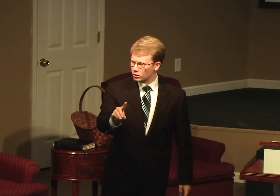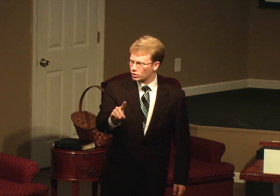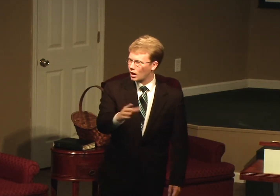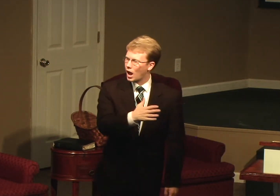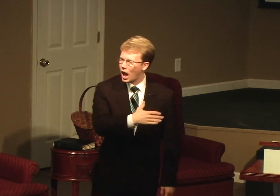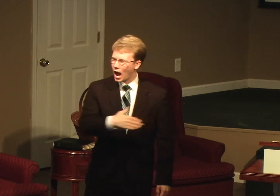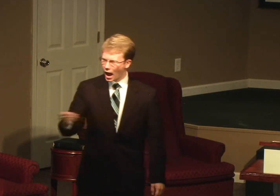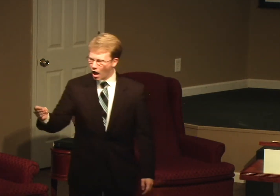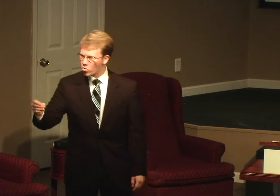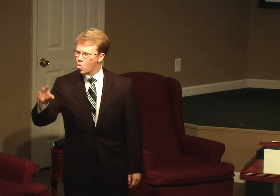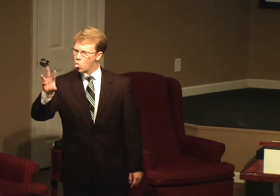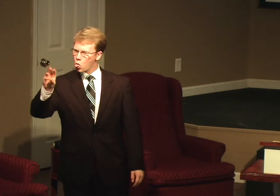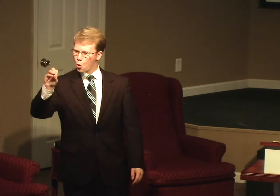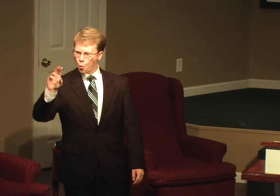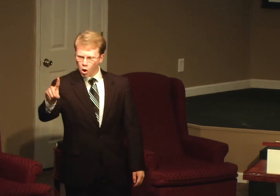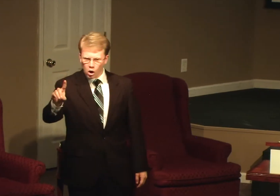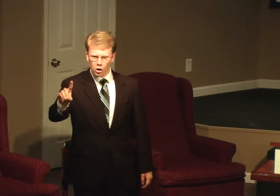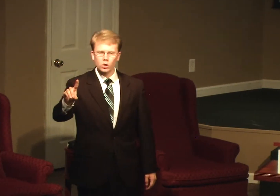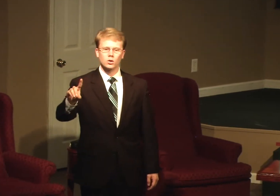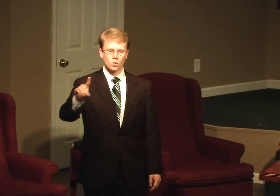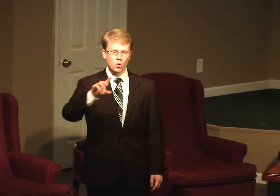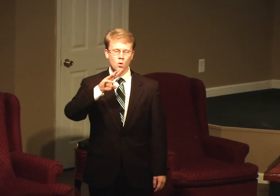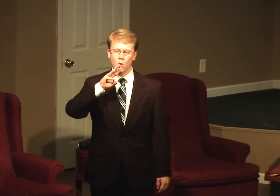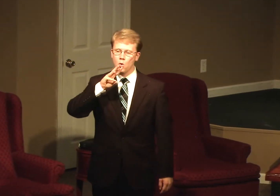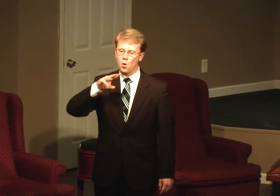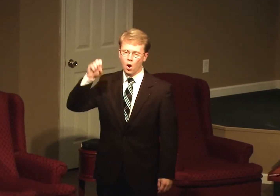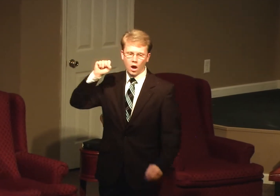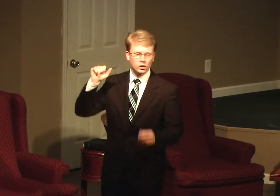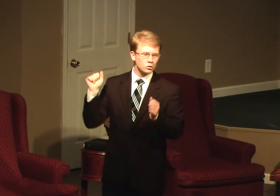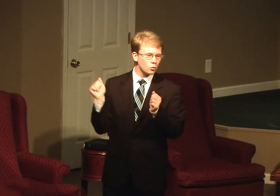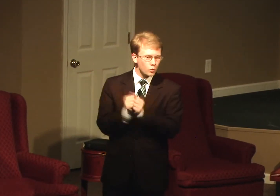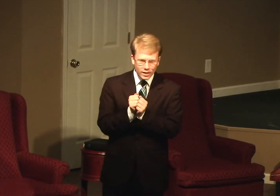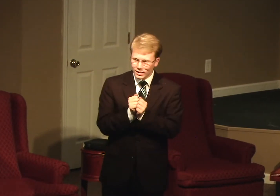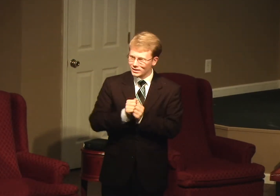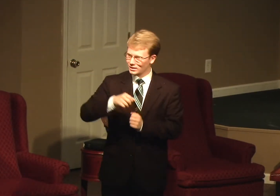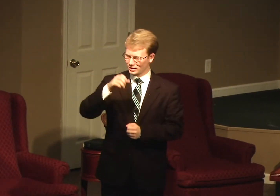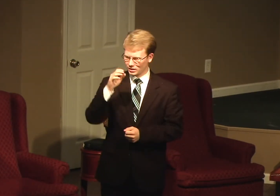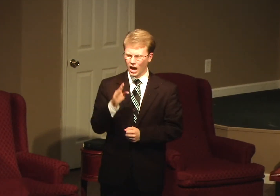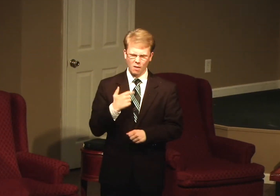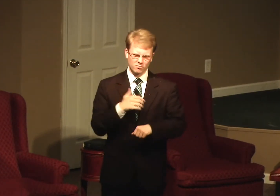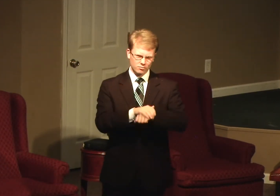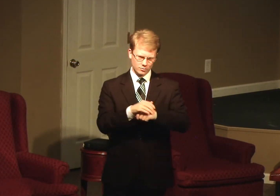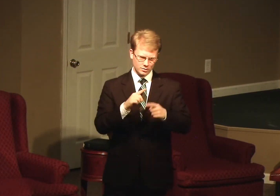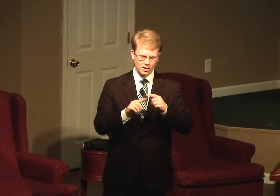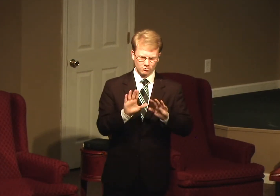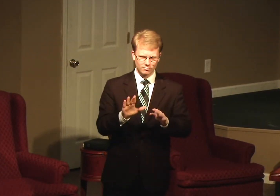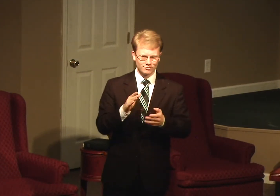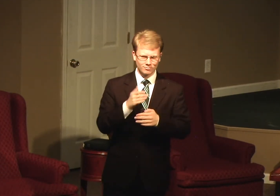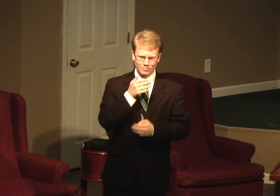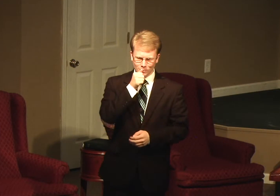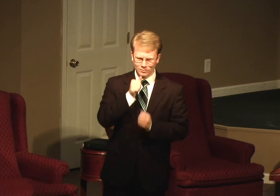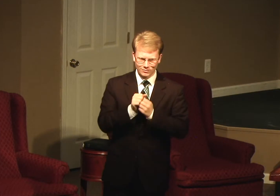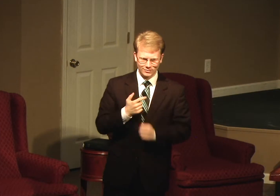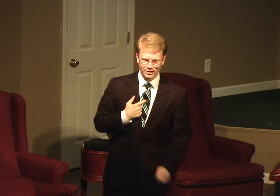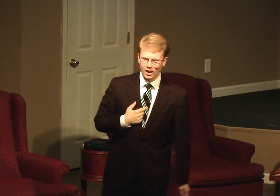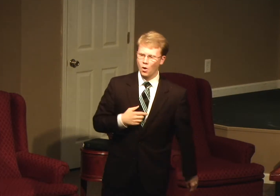the Word. And the Word was with God. I'm doing it in English